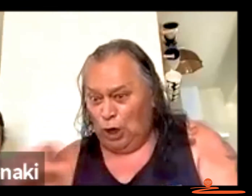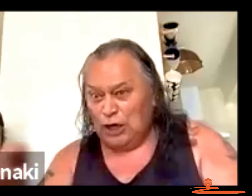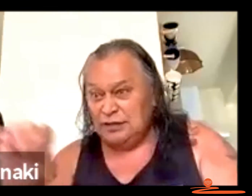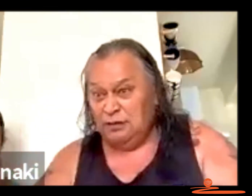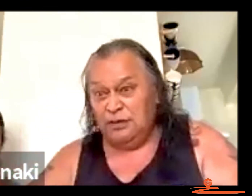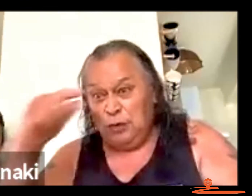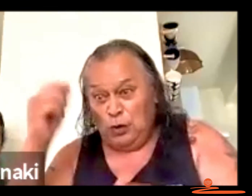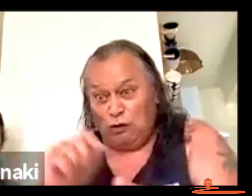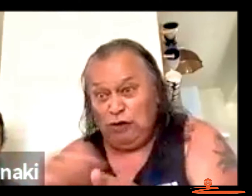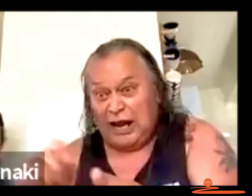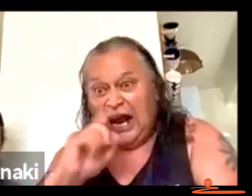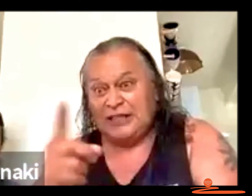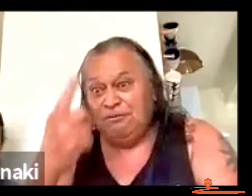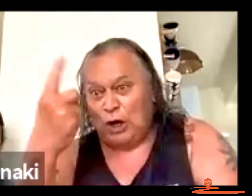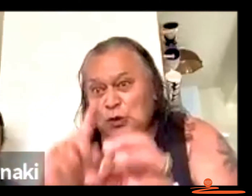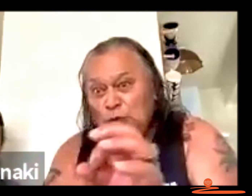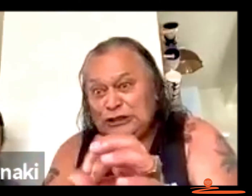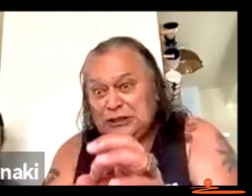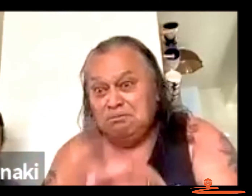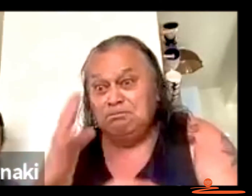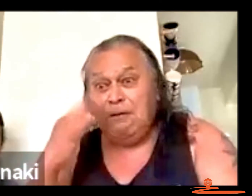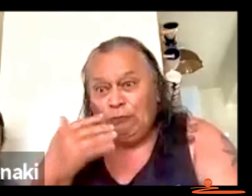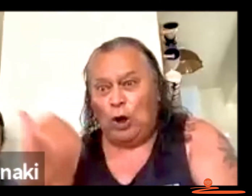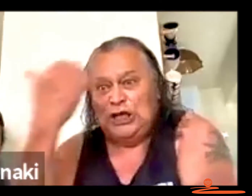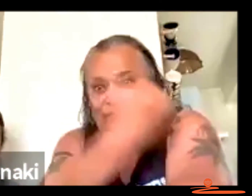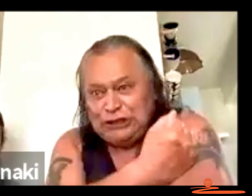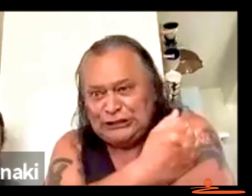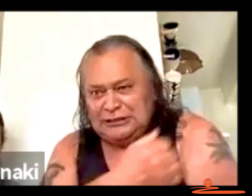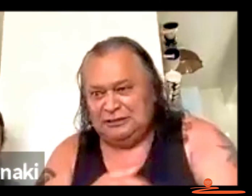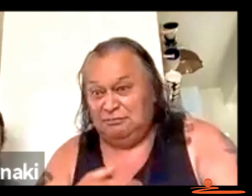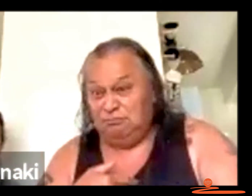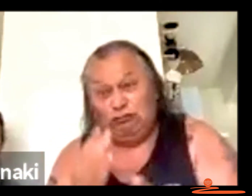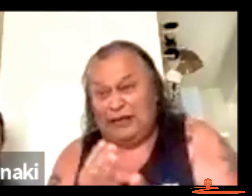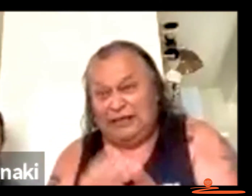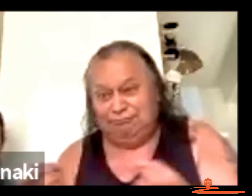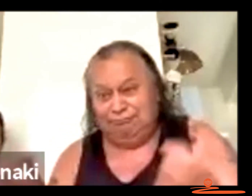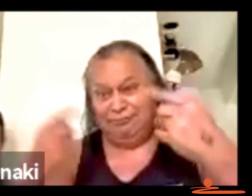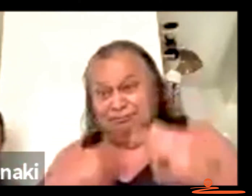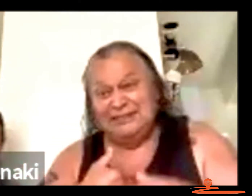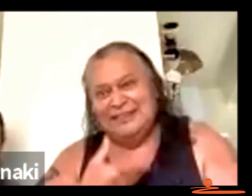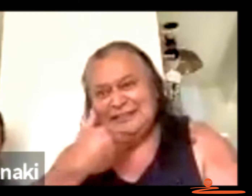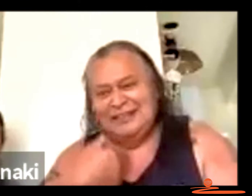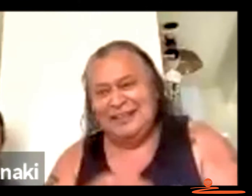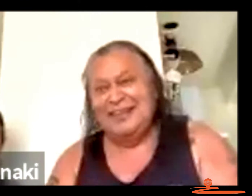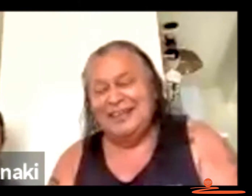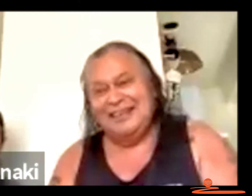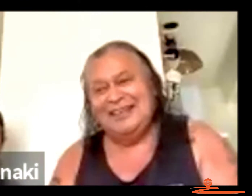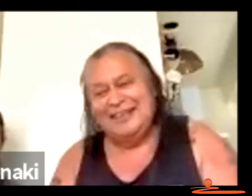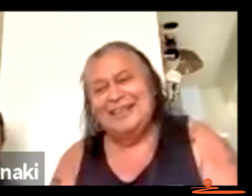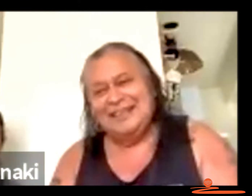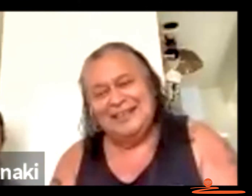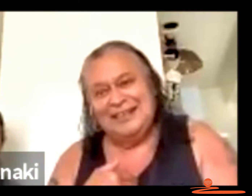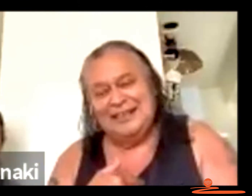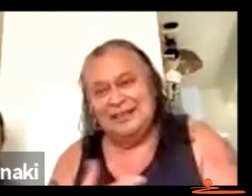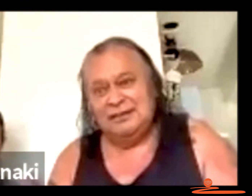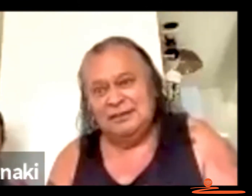know, if I don't have the first or the second one, would I die? But these are the questions that they should ask me before I have the